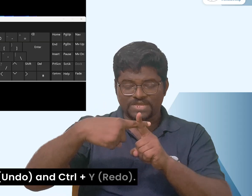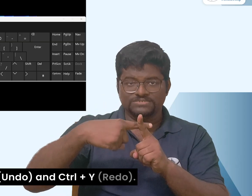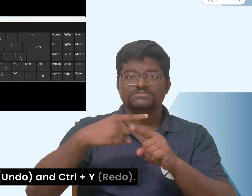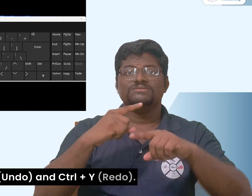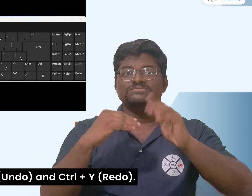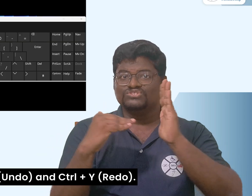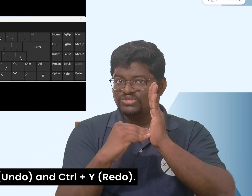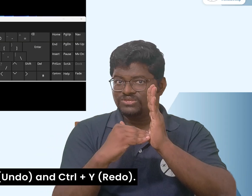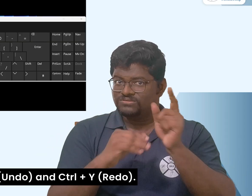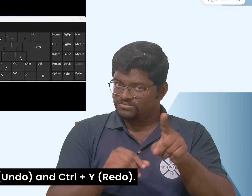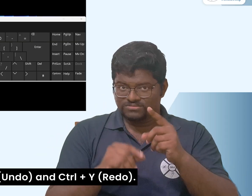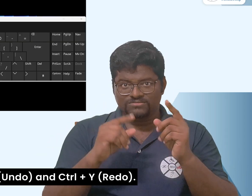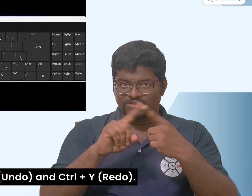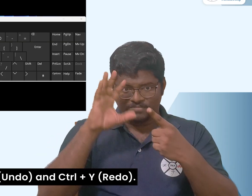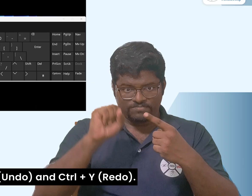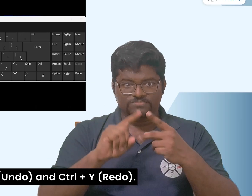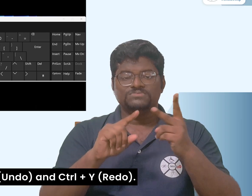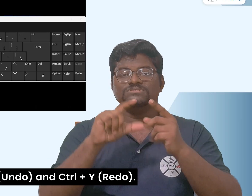and Ctrl+Y, redo.